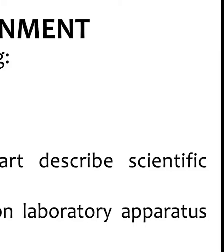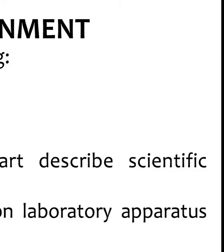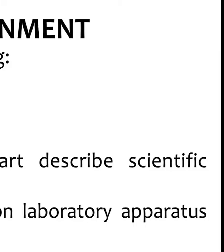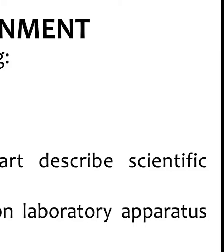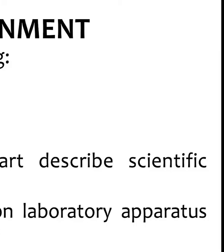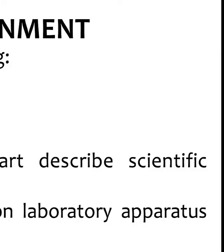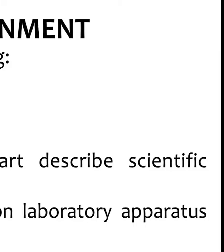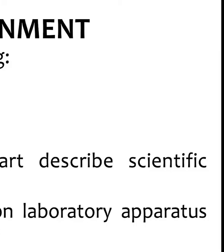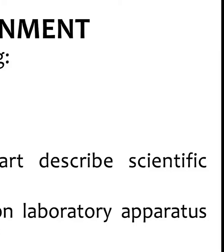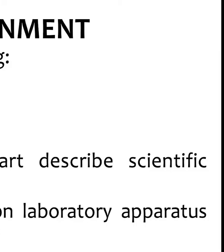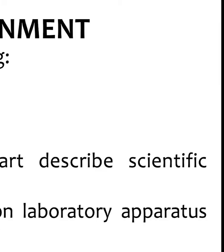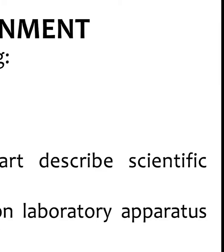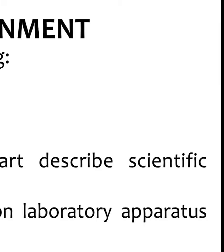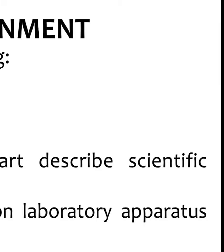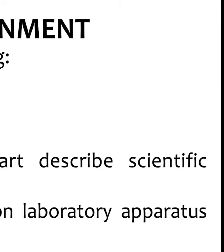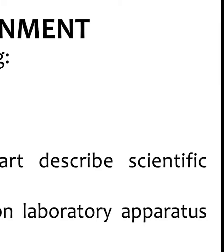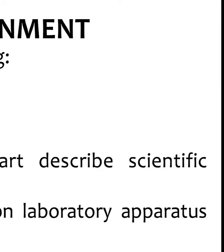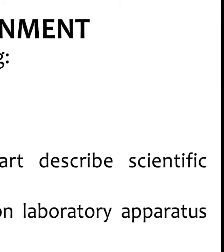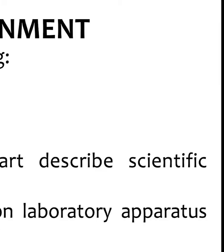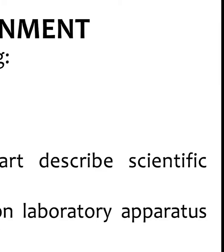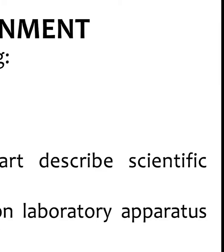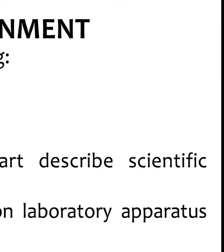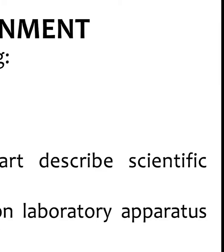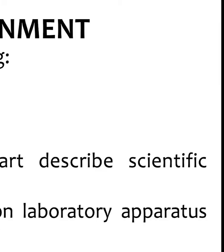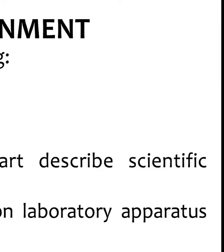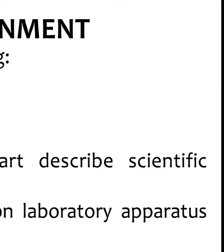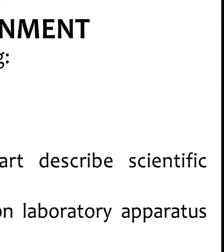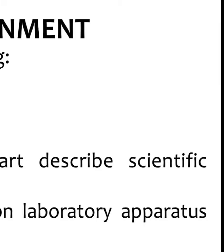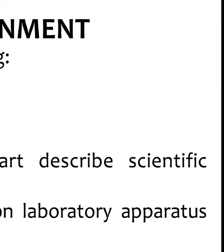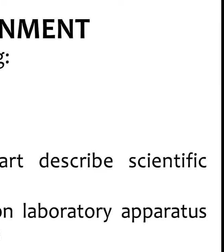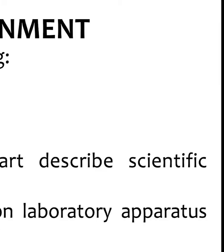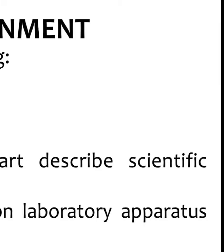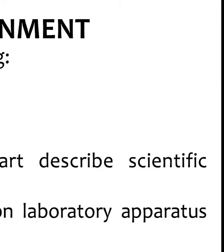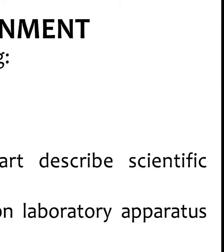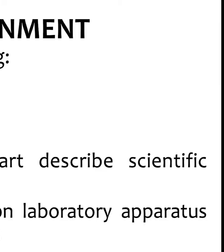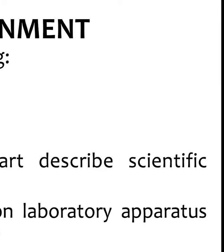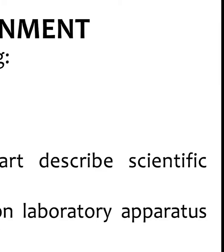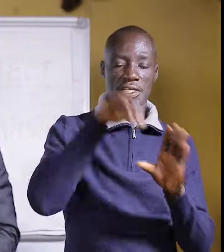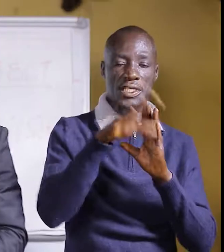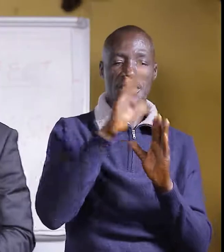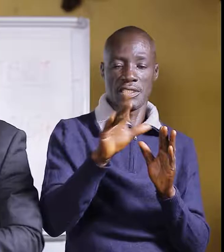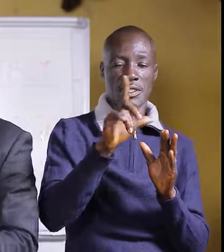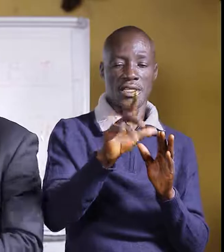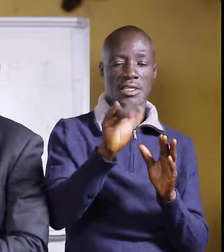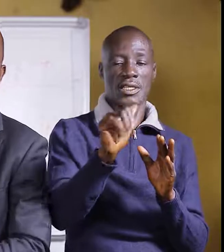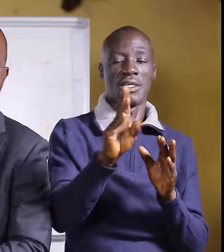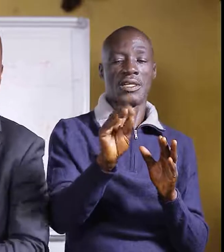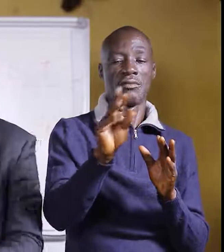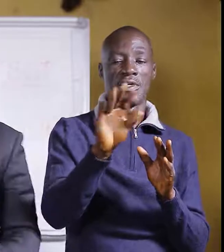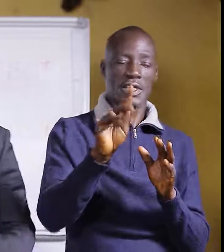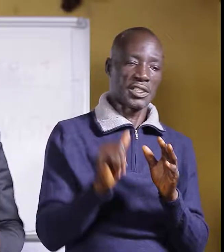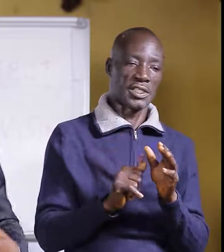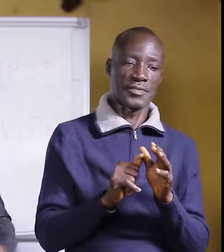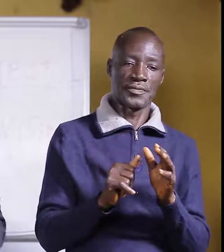2I says, list 5 common laboratory apparatus and state their uses. My wonderful learners, viewers,